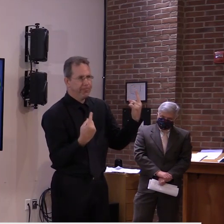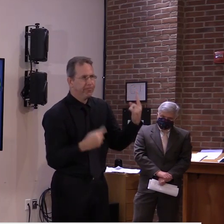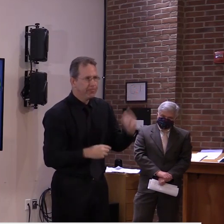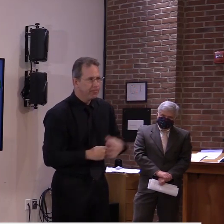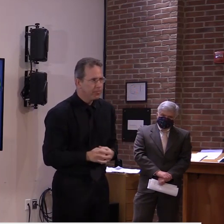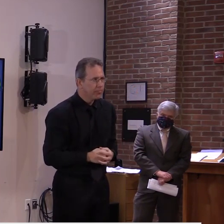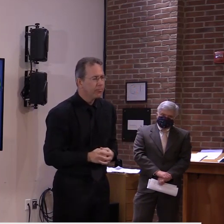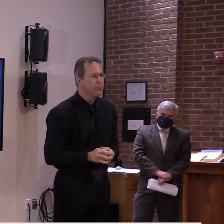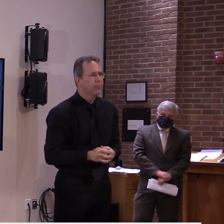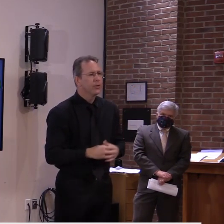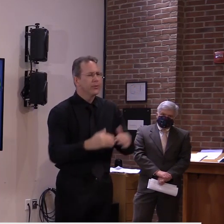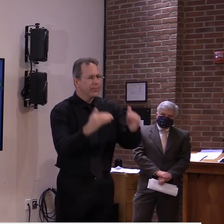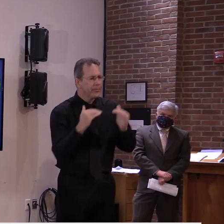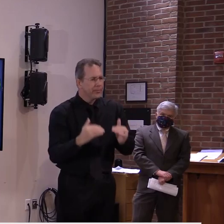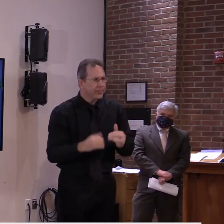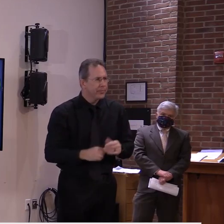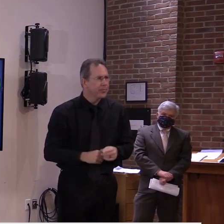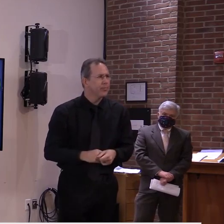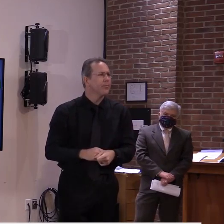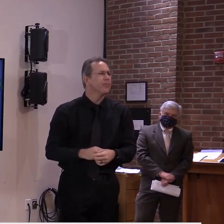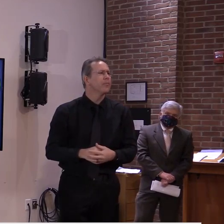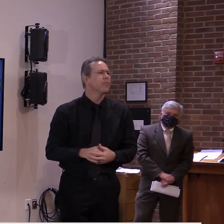Tim McQuiston, Vermont Business Magazine.